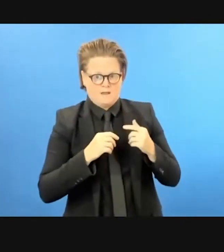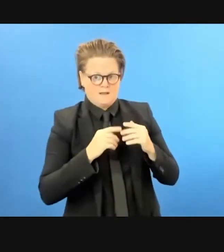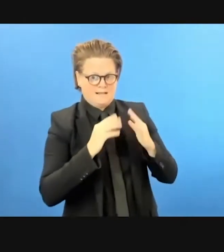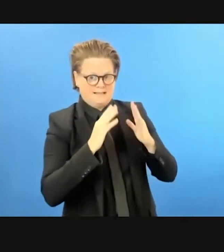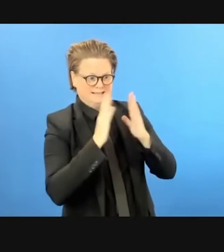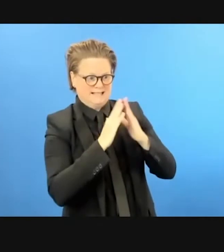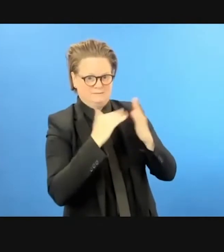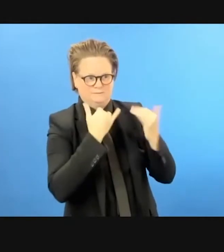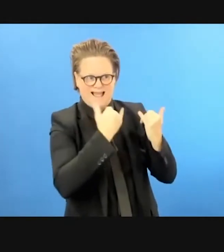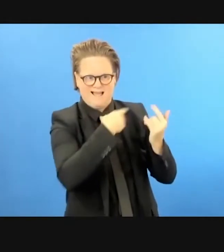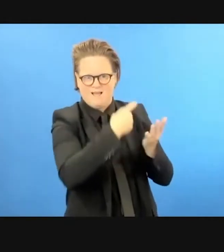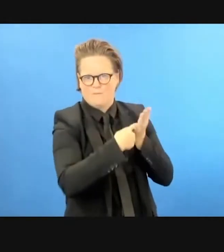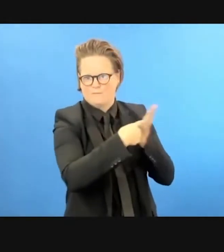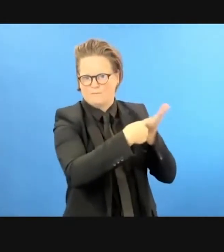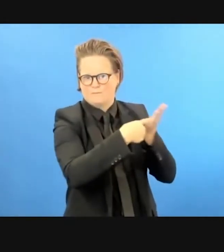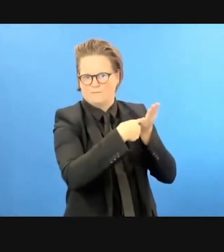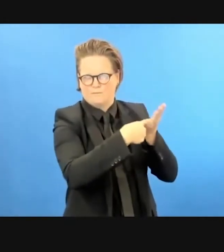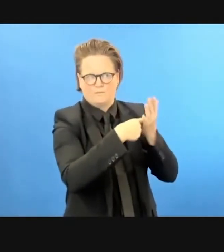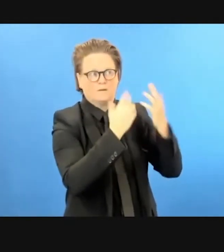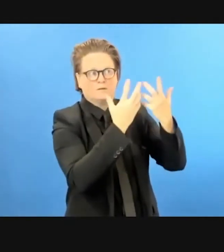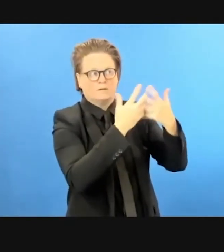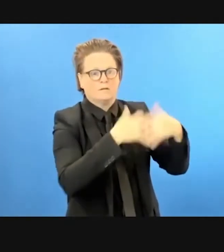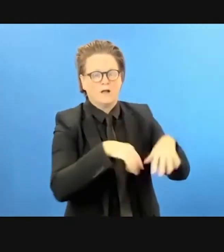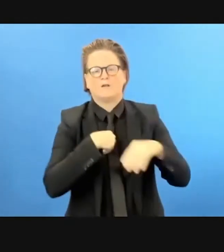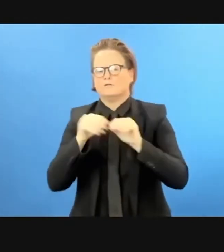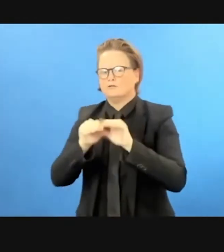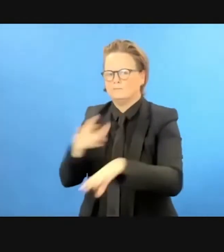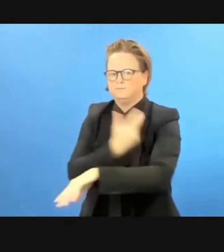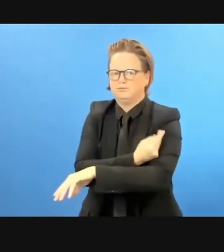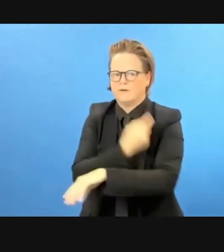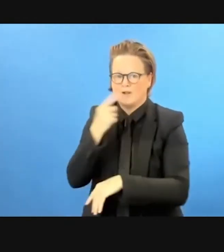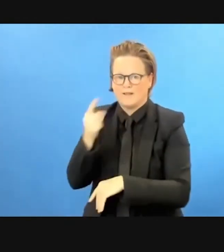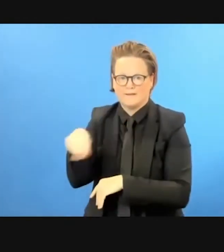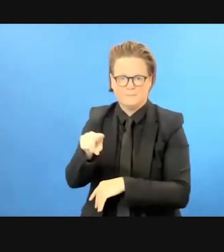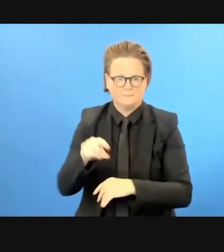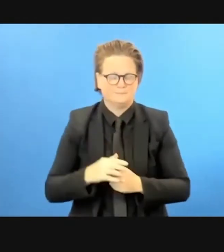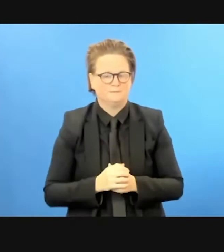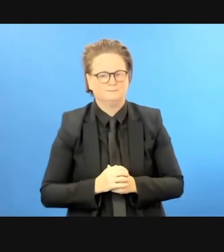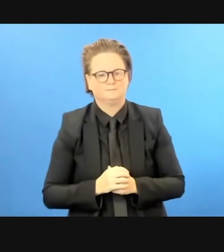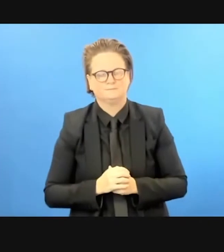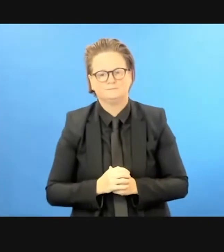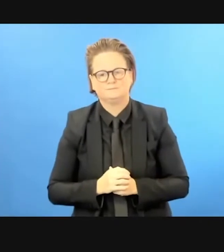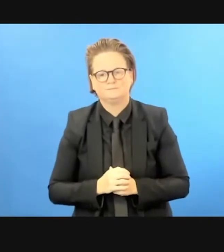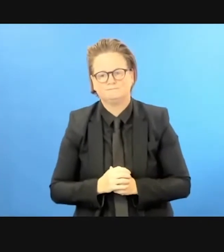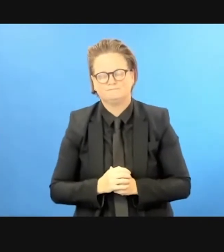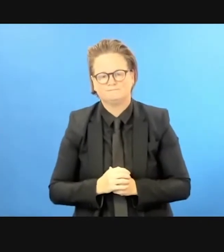contracted providers to ensure that there is access to vaccine at those contracted provider places.